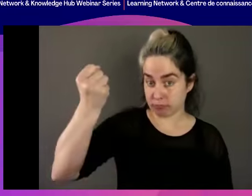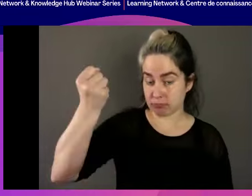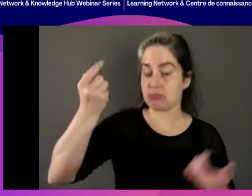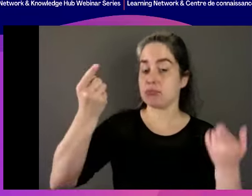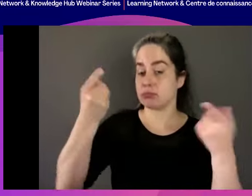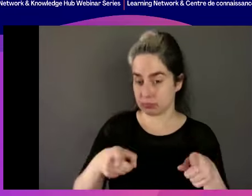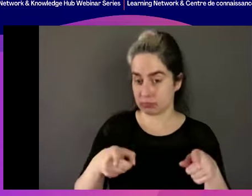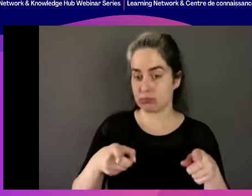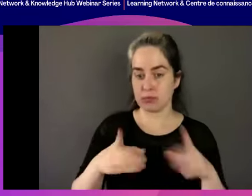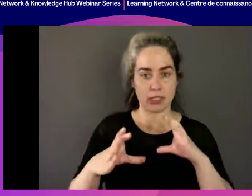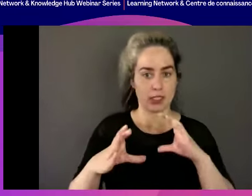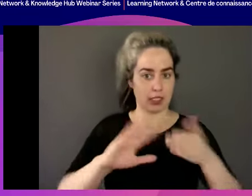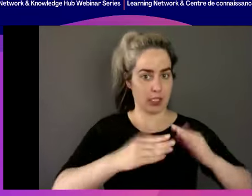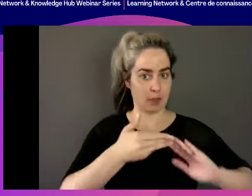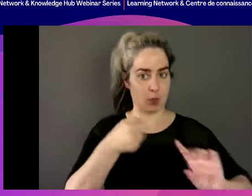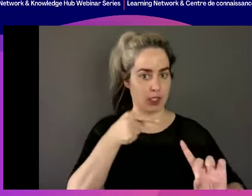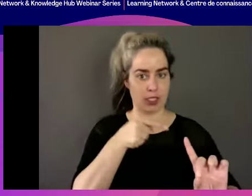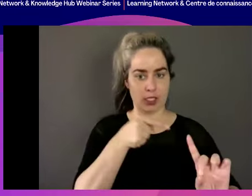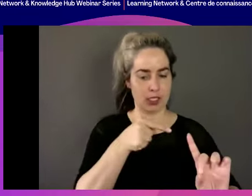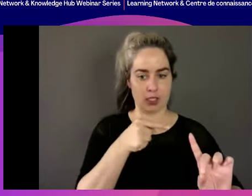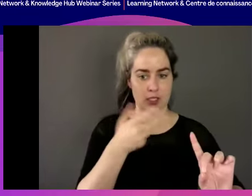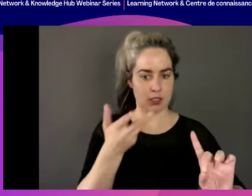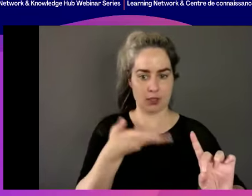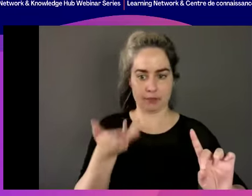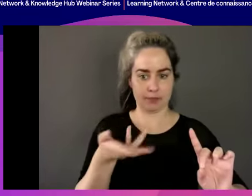the communities were just totally